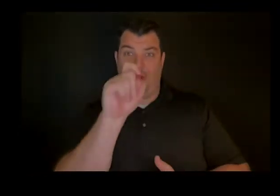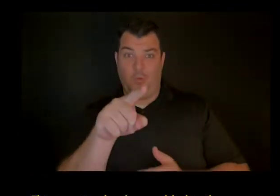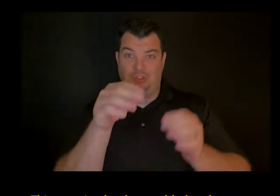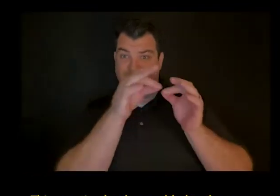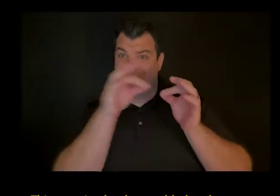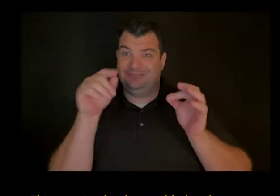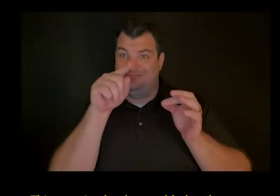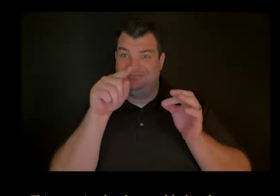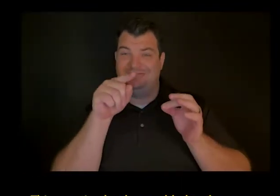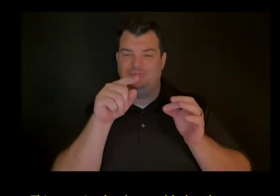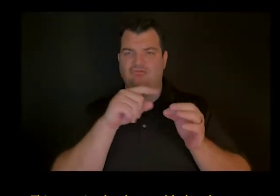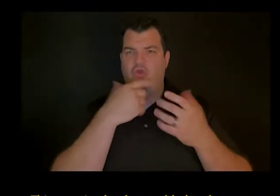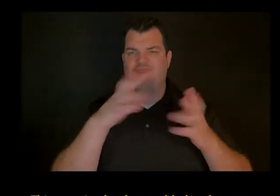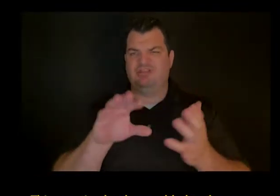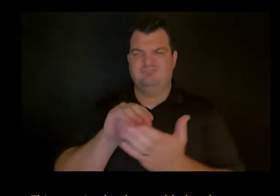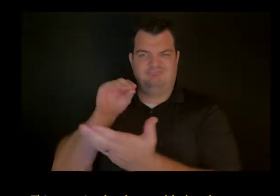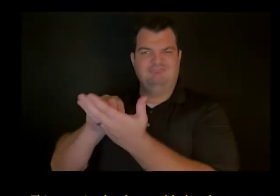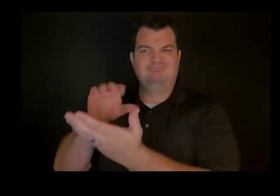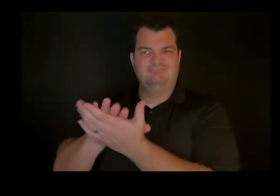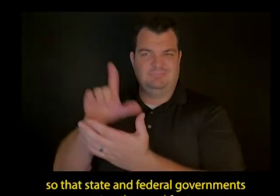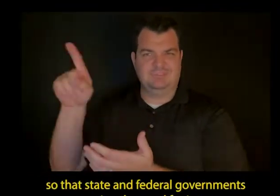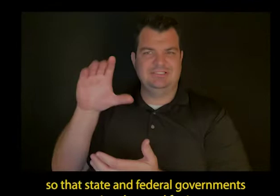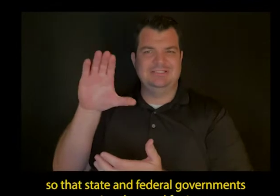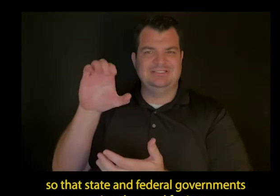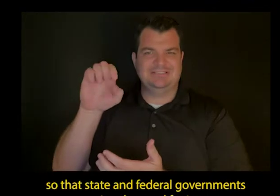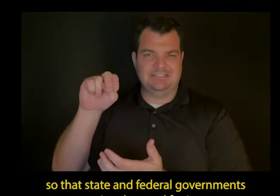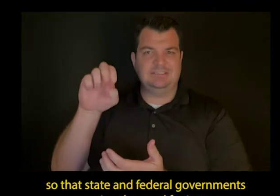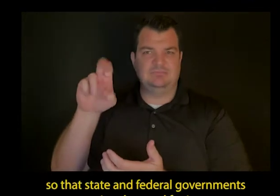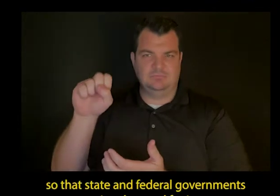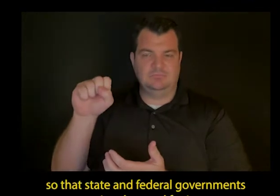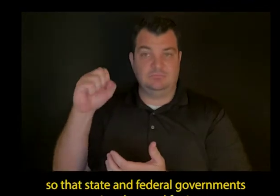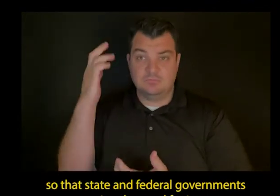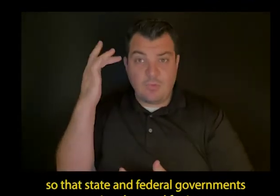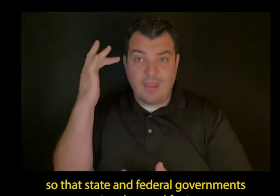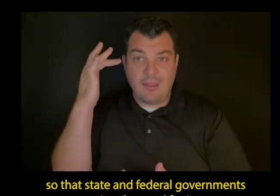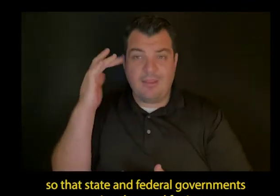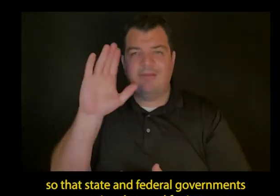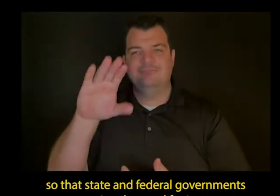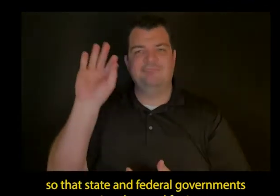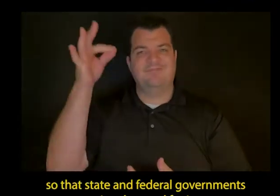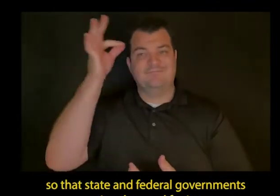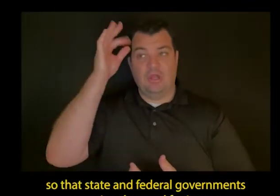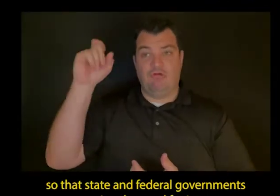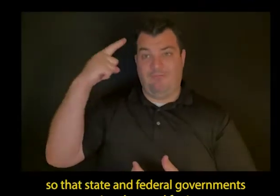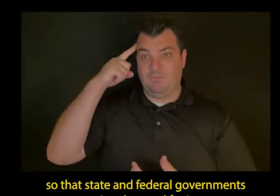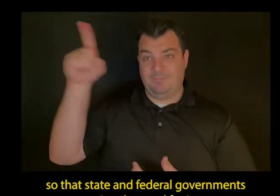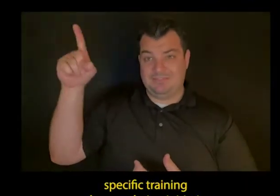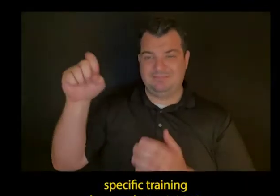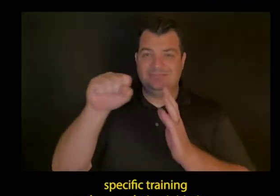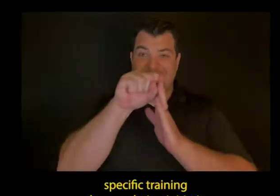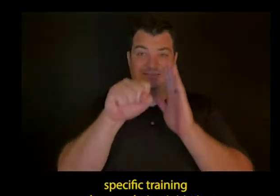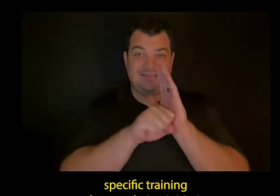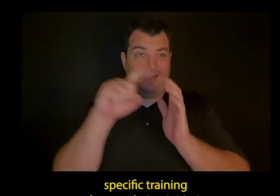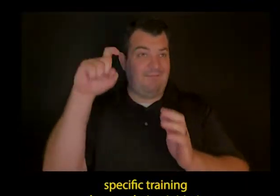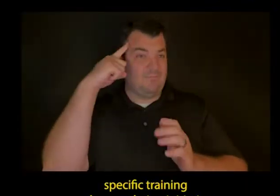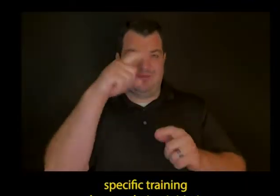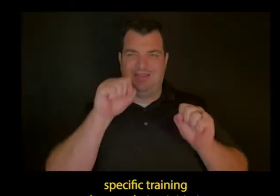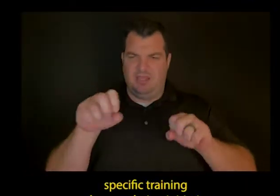This question has been added to the census so that state and federal governments can examine the need for intervener-specific training